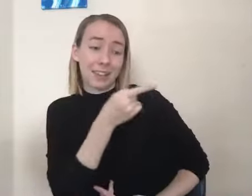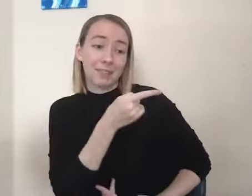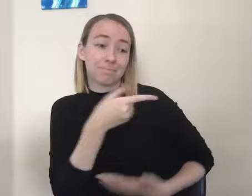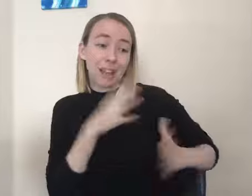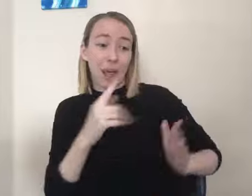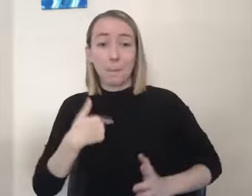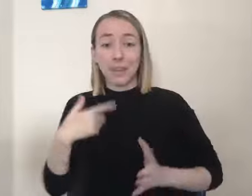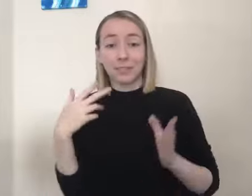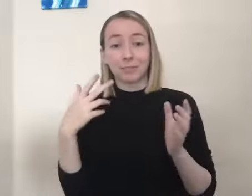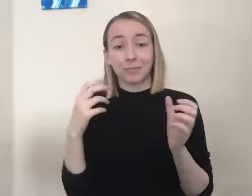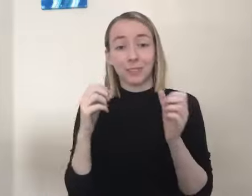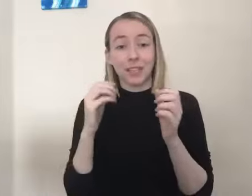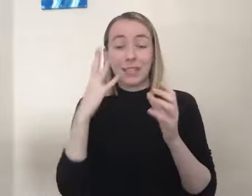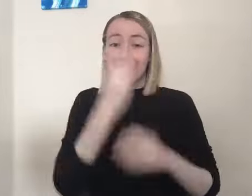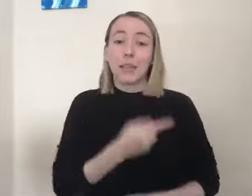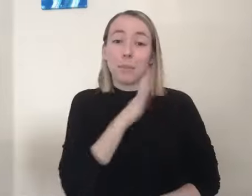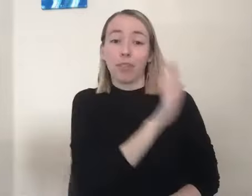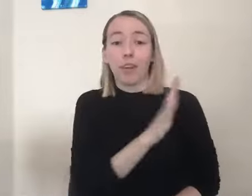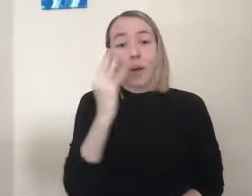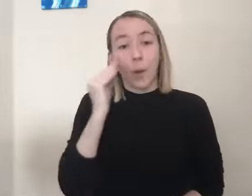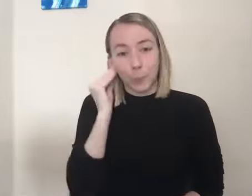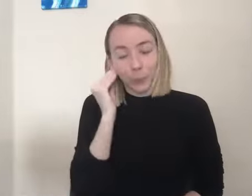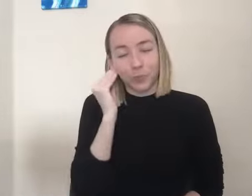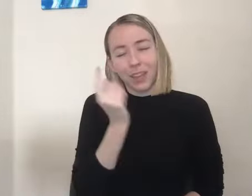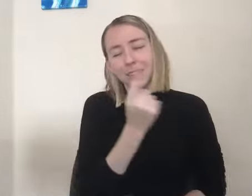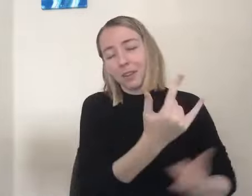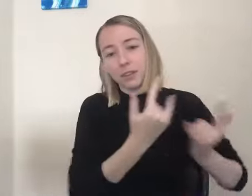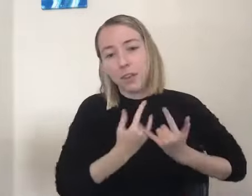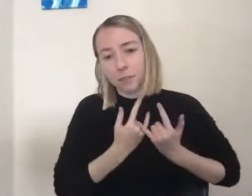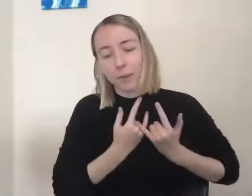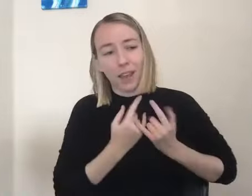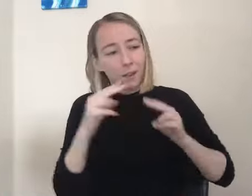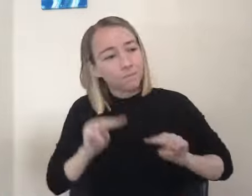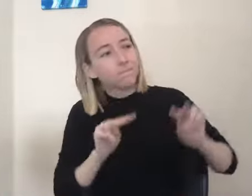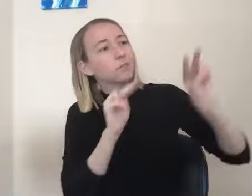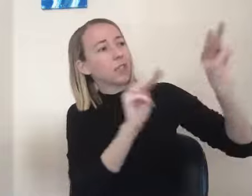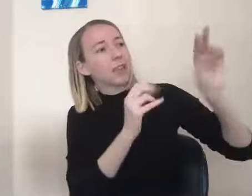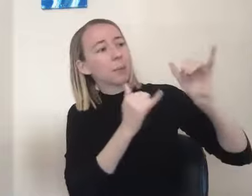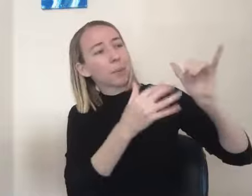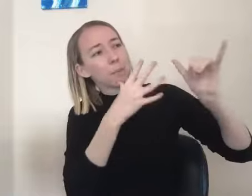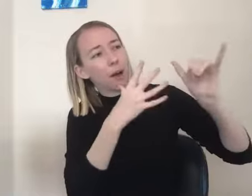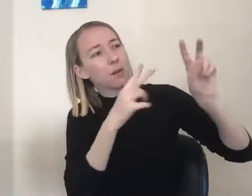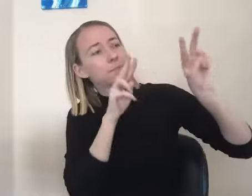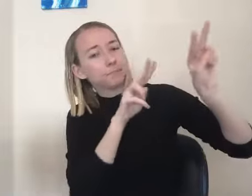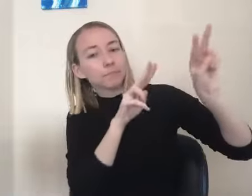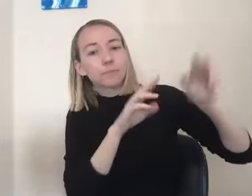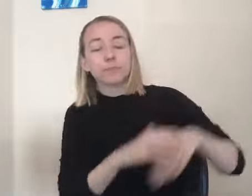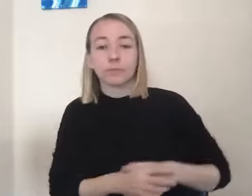loved me. Sometimes if I made a phone call, they would let me stay overnight if I was feeling frightened. They came to my rescue